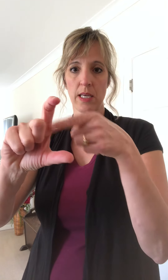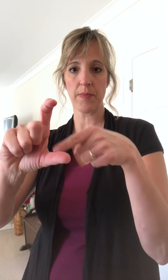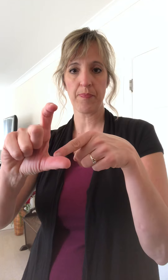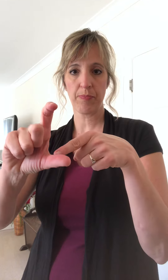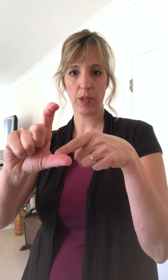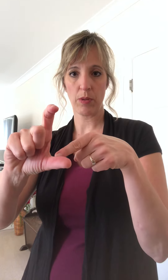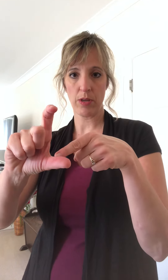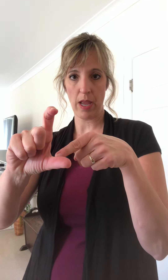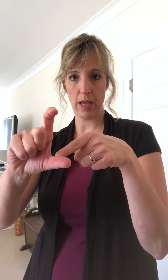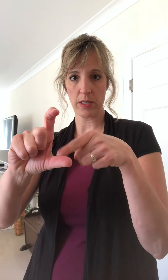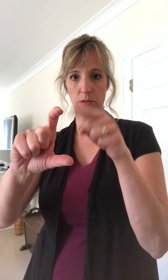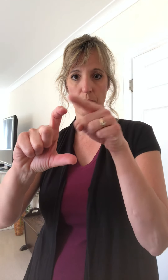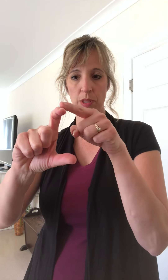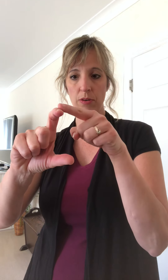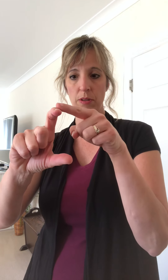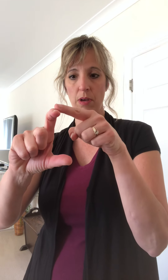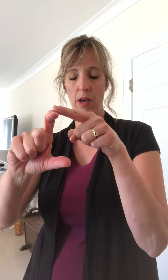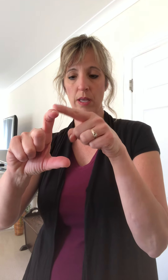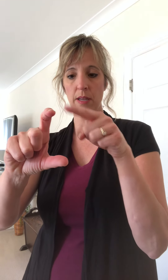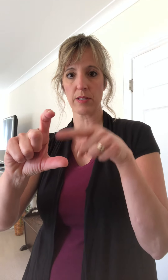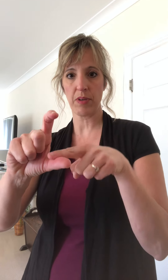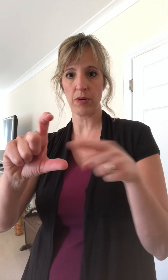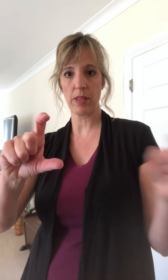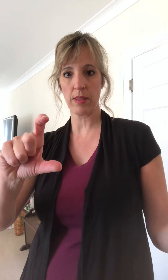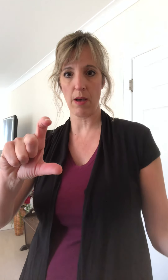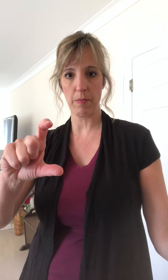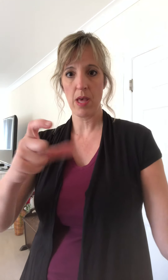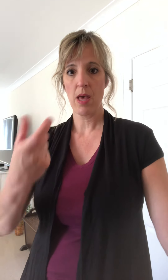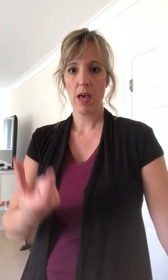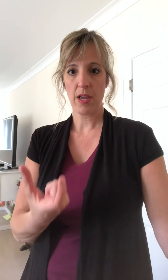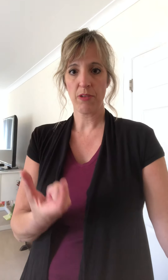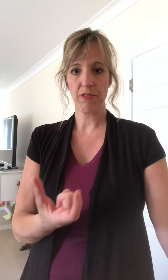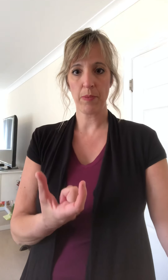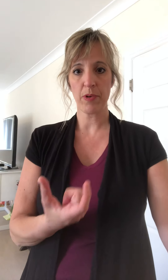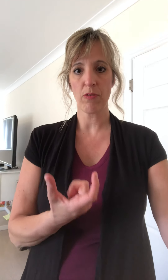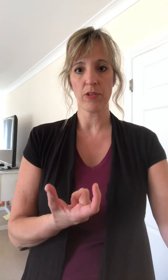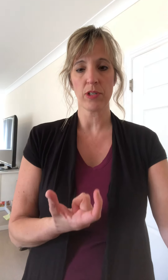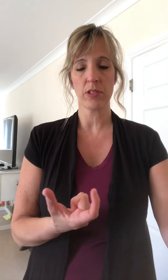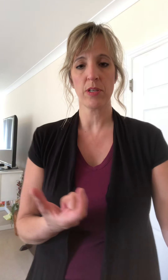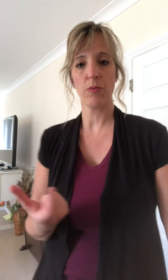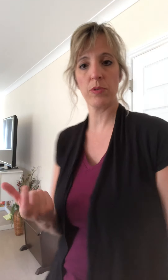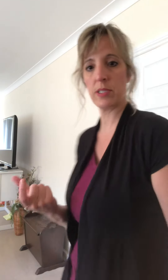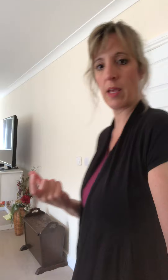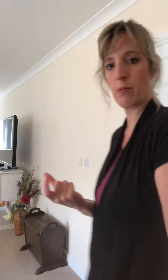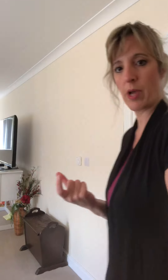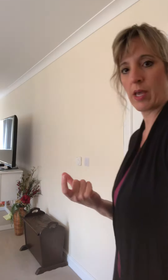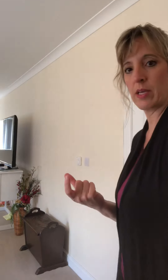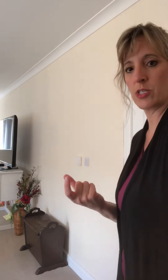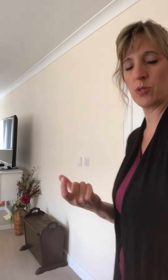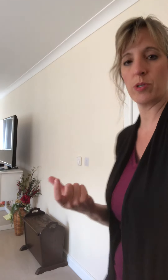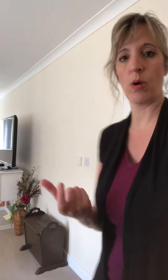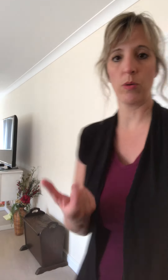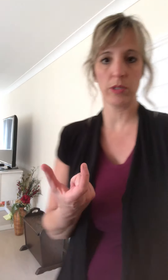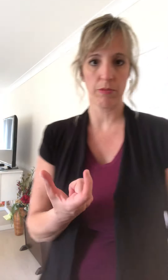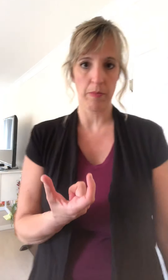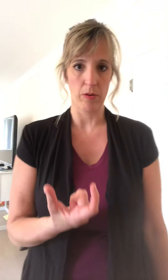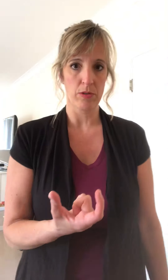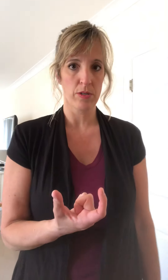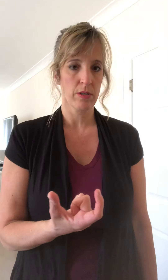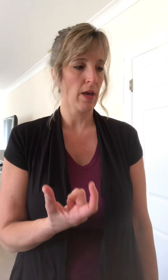C with your hand, only with your index finger and thumb, and you flip it over the same way as you would hold the remote,